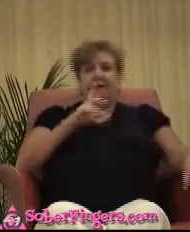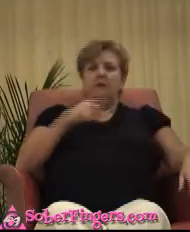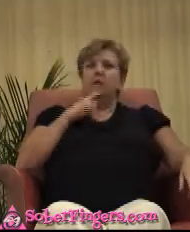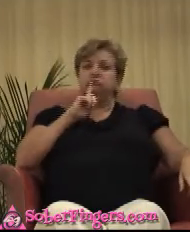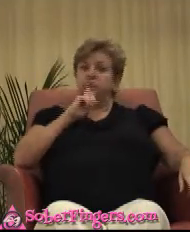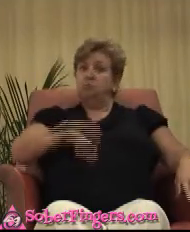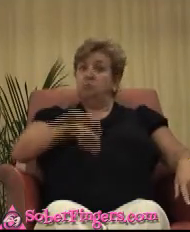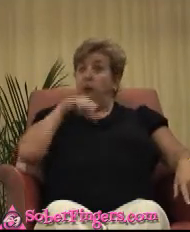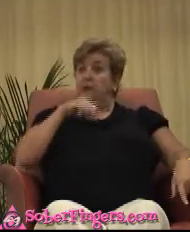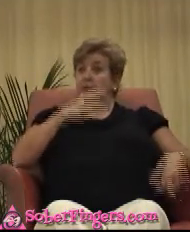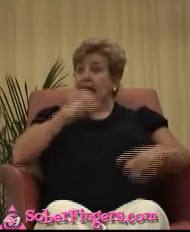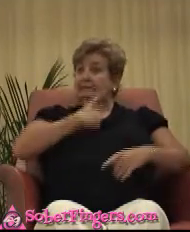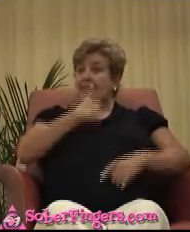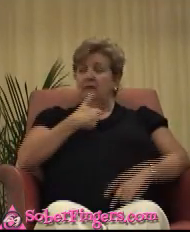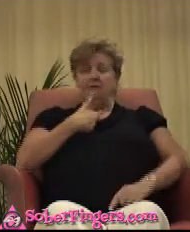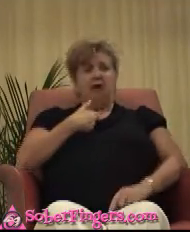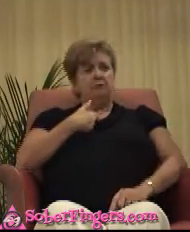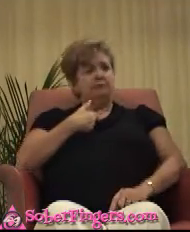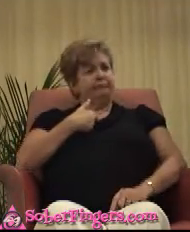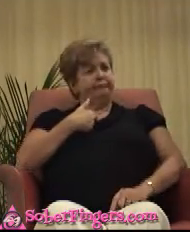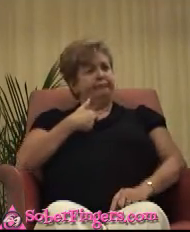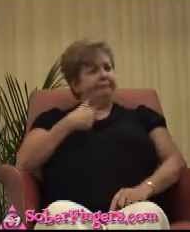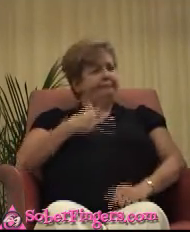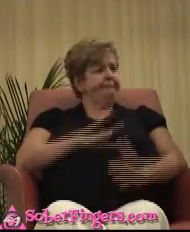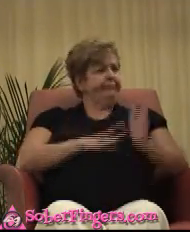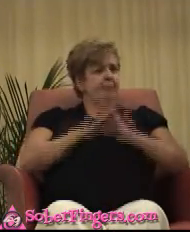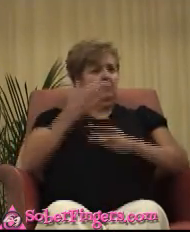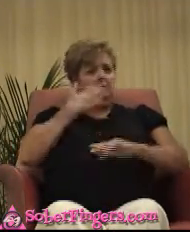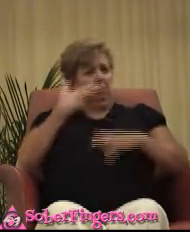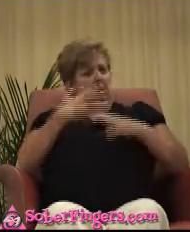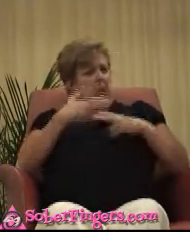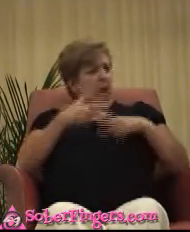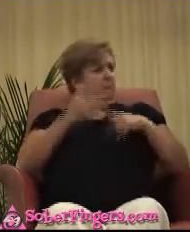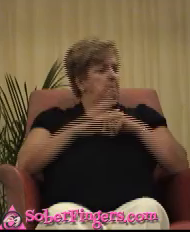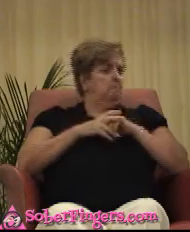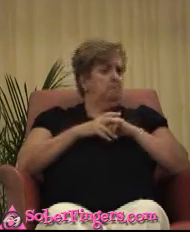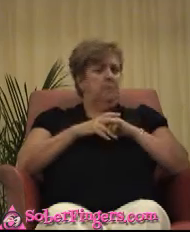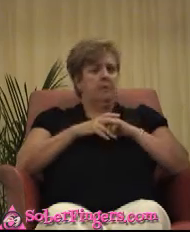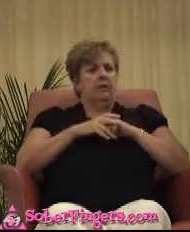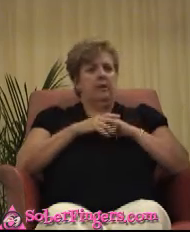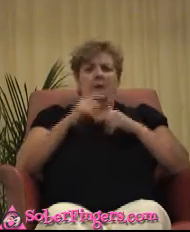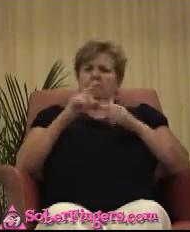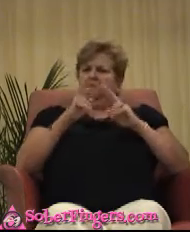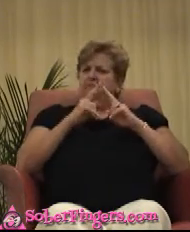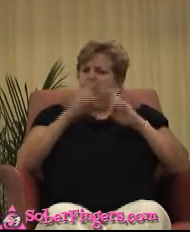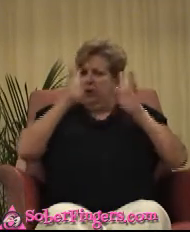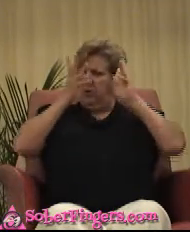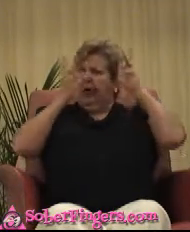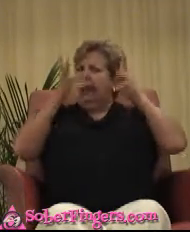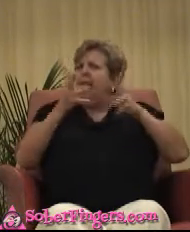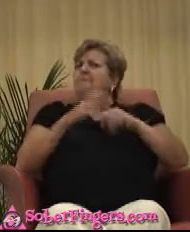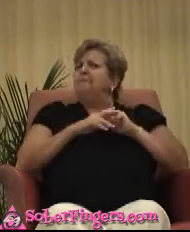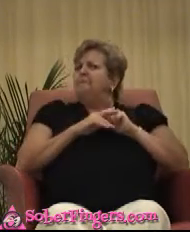of this reputation I was developing. Feeling kind of sorry for some of the ones that didn't quite have the imagination I had.